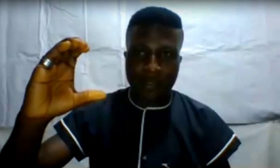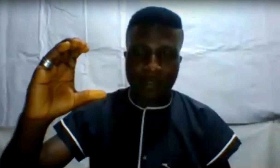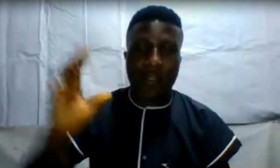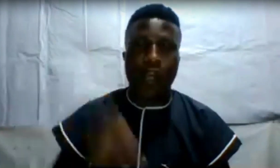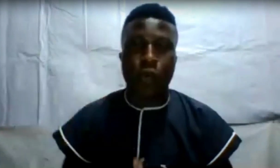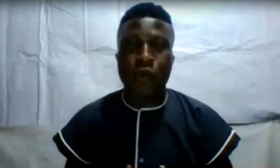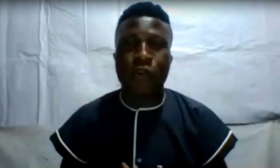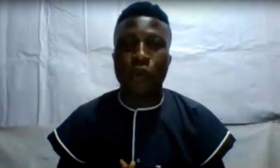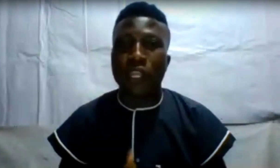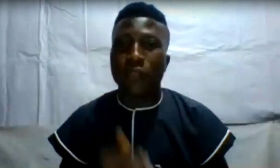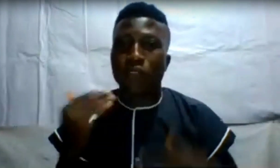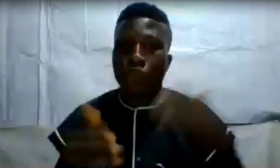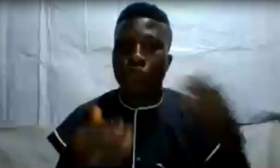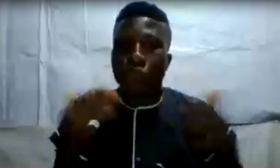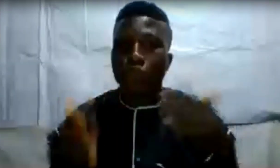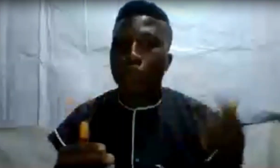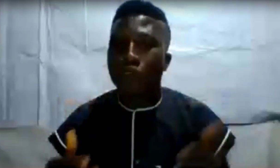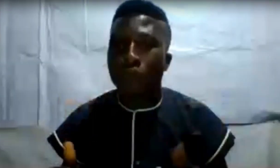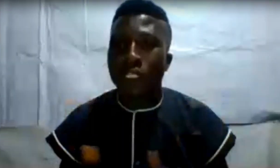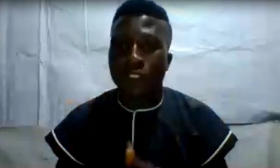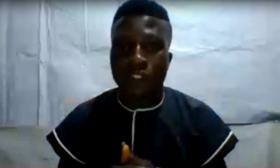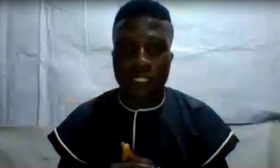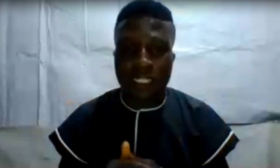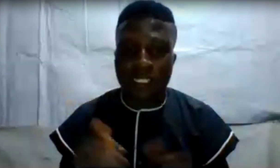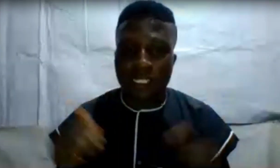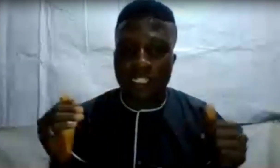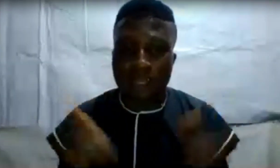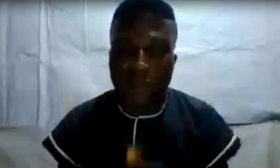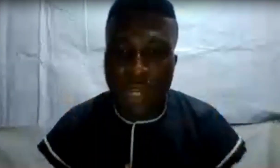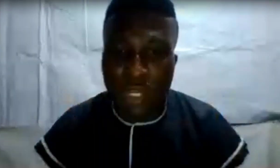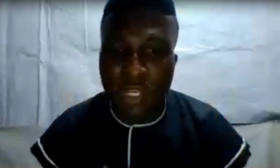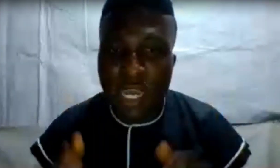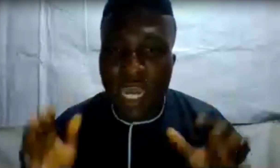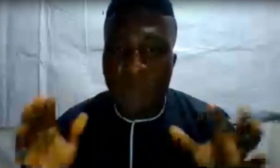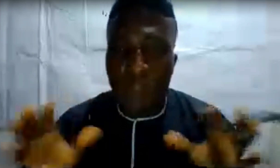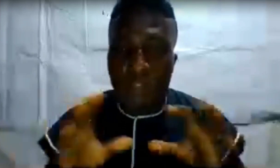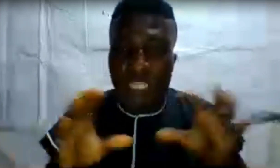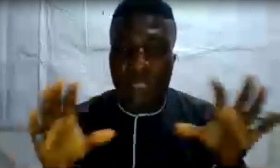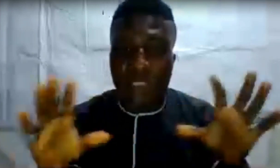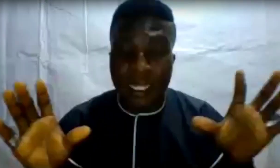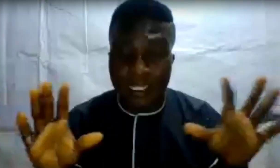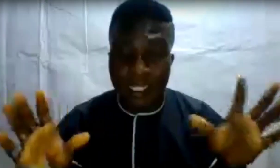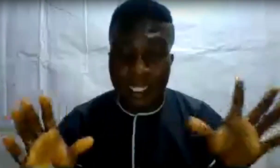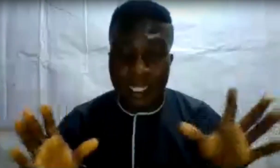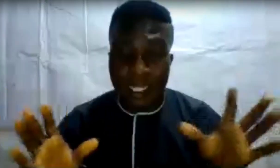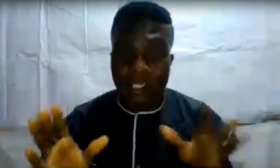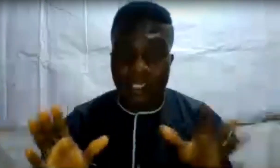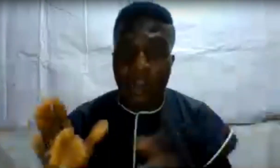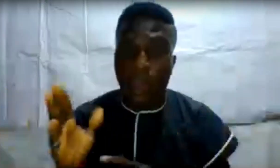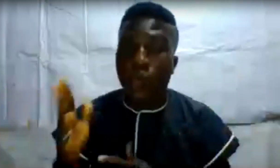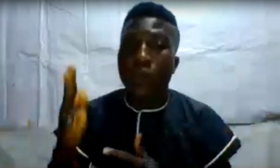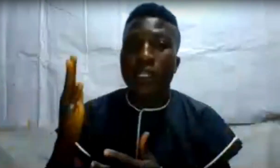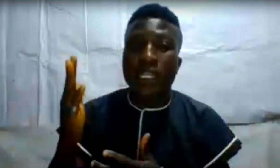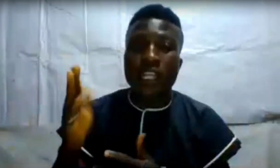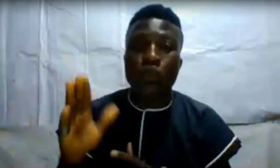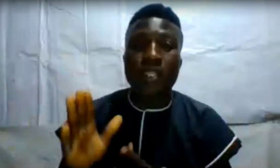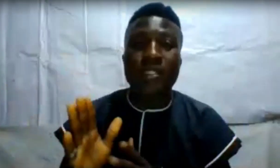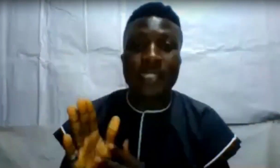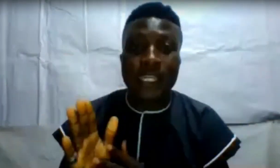I hope you're following. We're going to review this. Let's keep going. We're going to take them 10, like I said. So the next one is D.